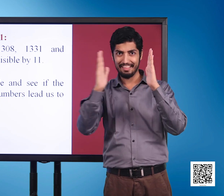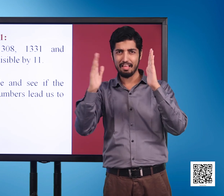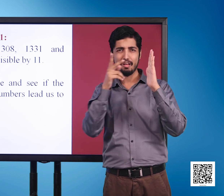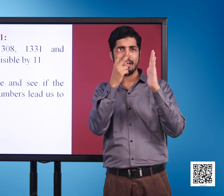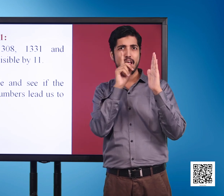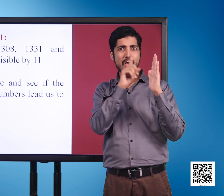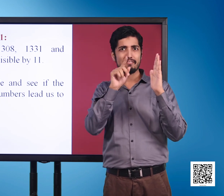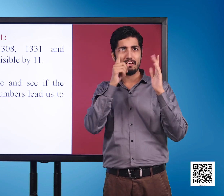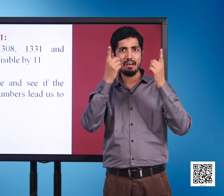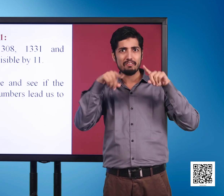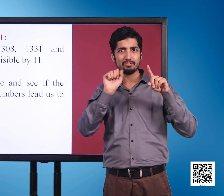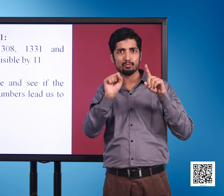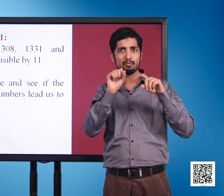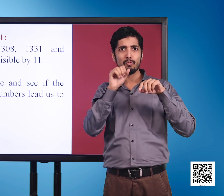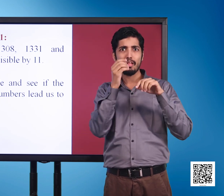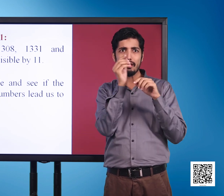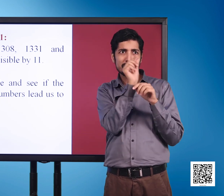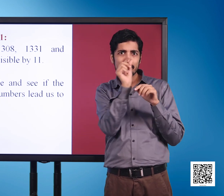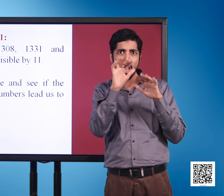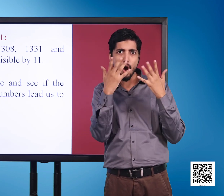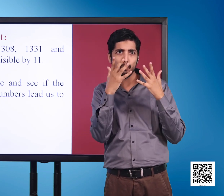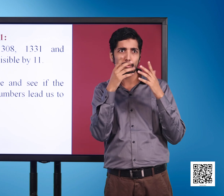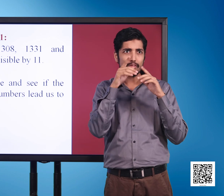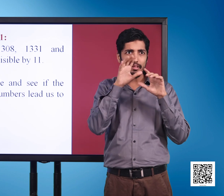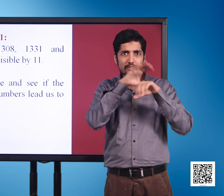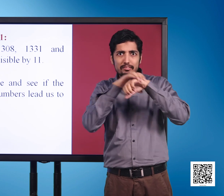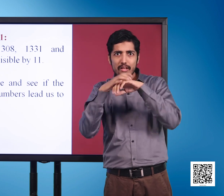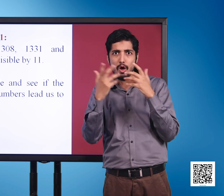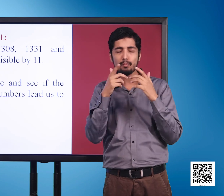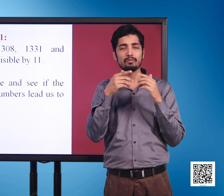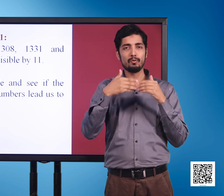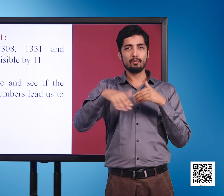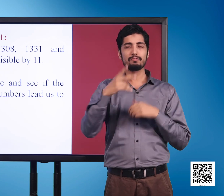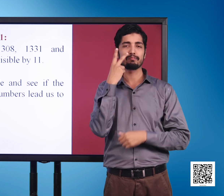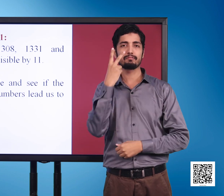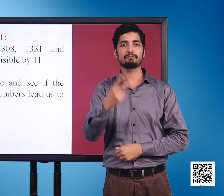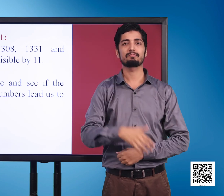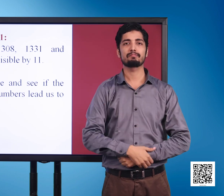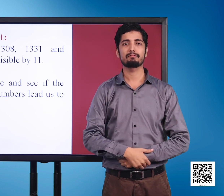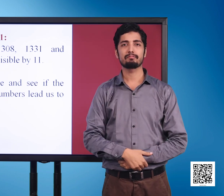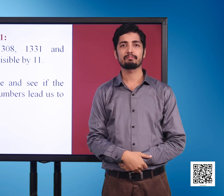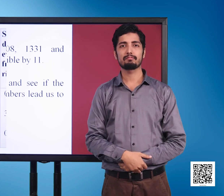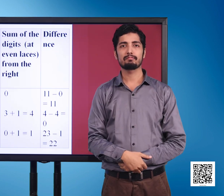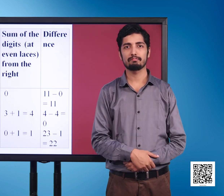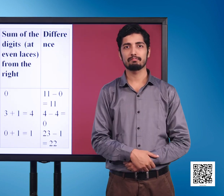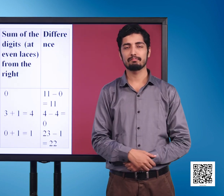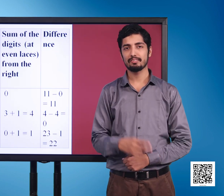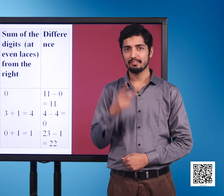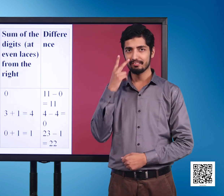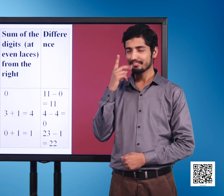We form a table and see if the digits in these numbers lead us to some pattern. We have a